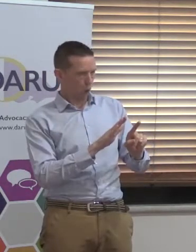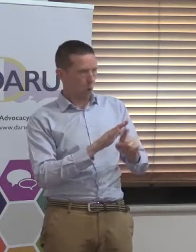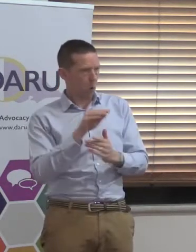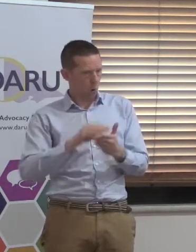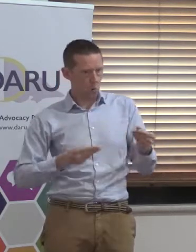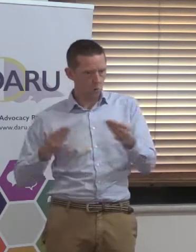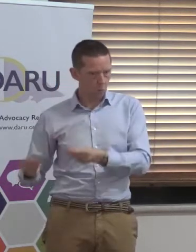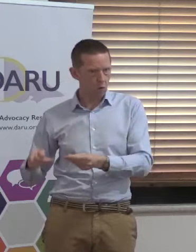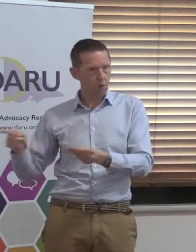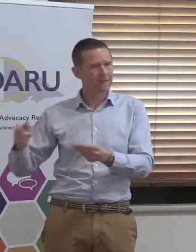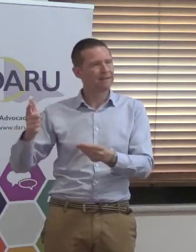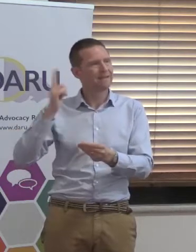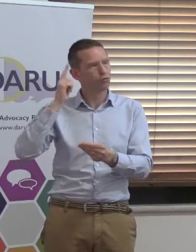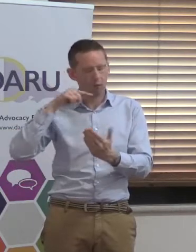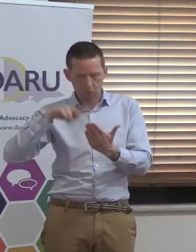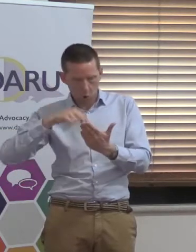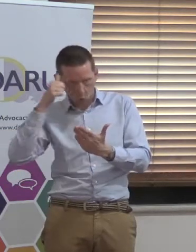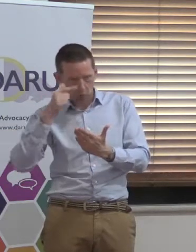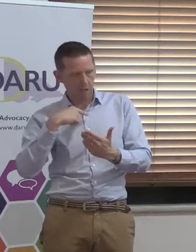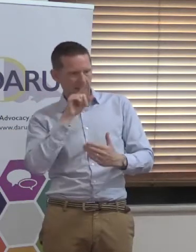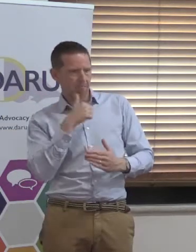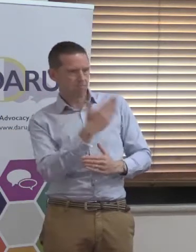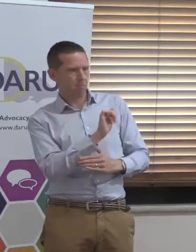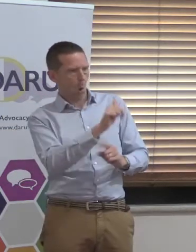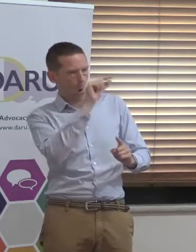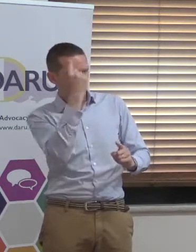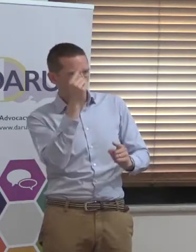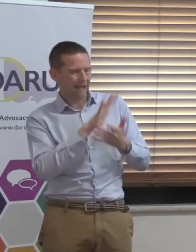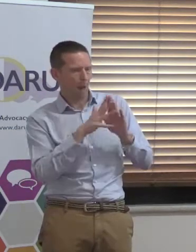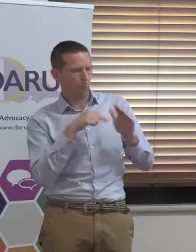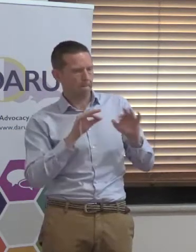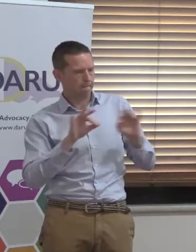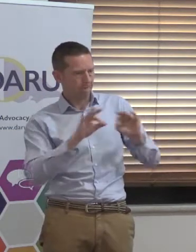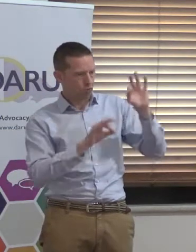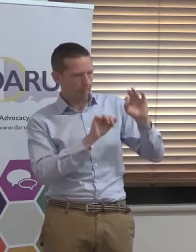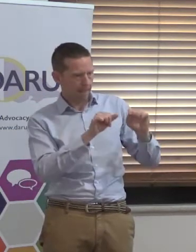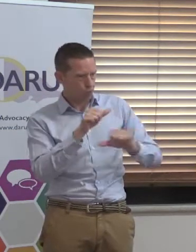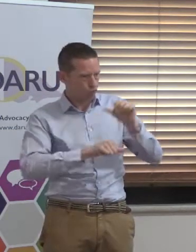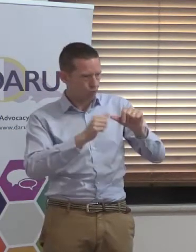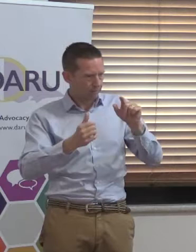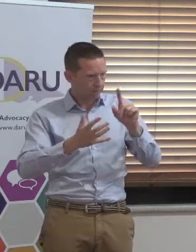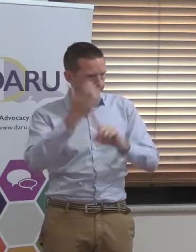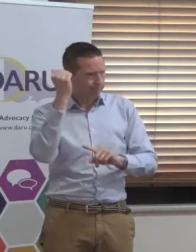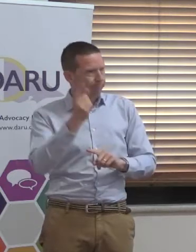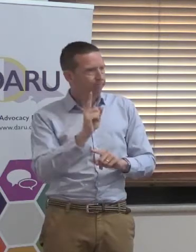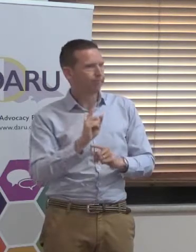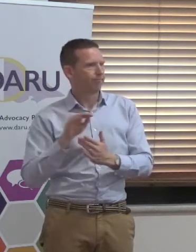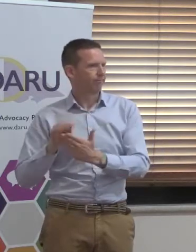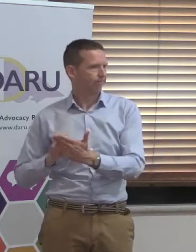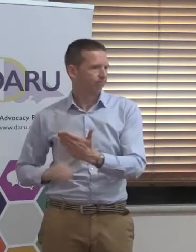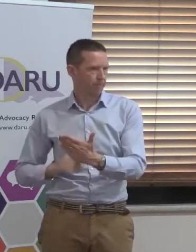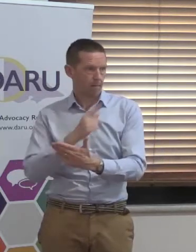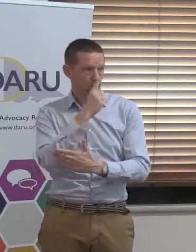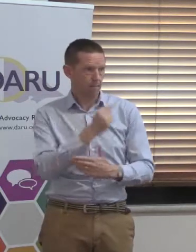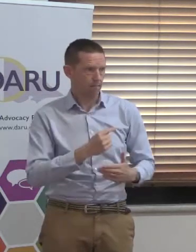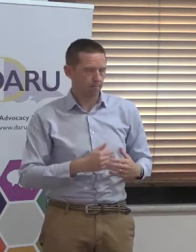where to set goals, how to measure progress, and all of those things. And